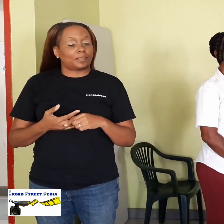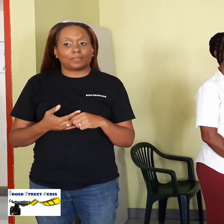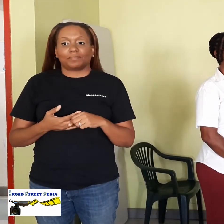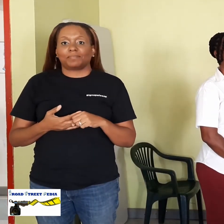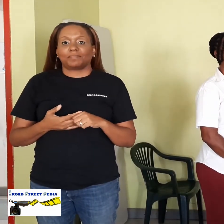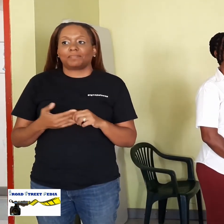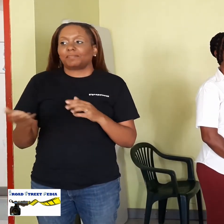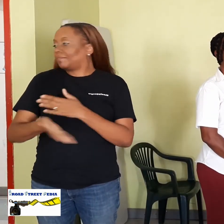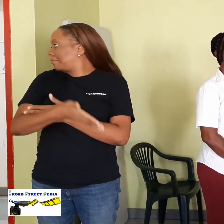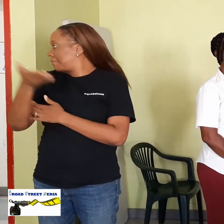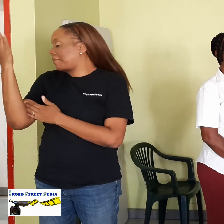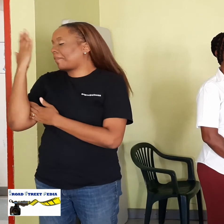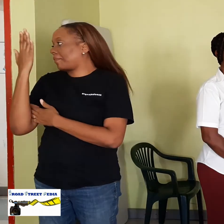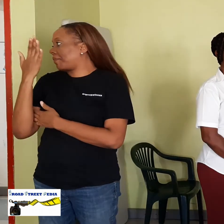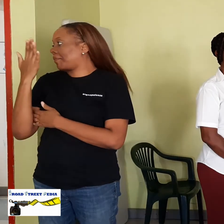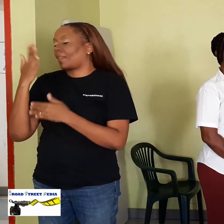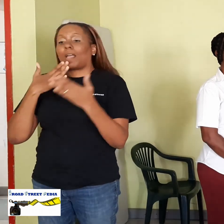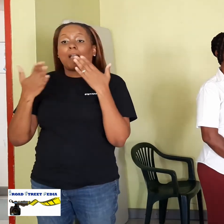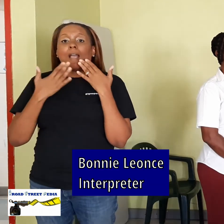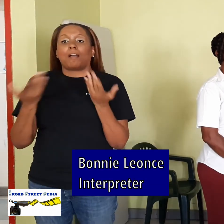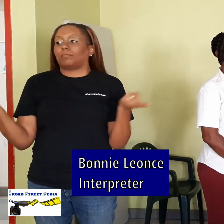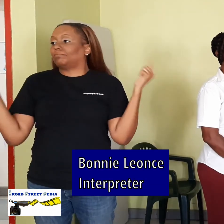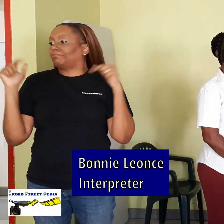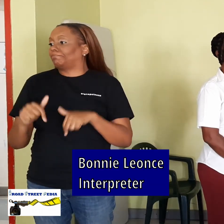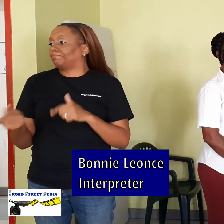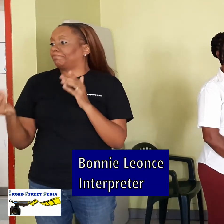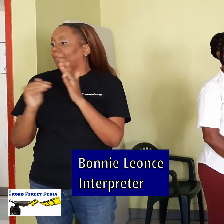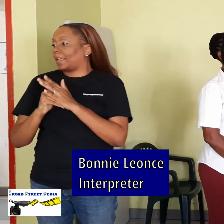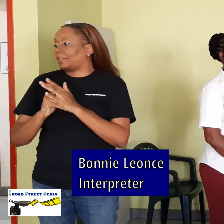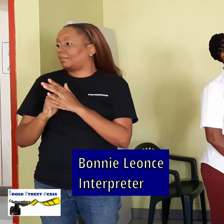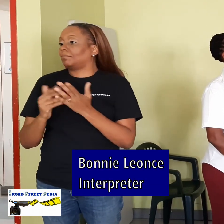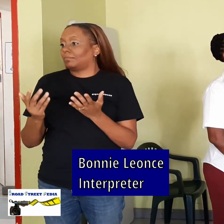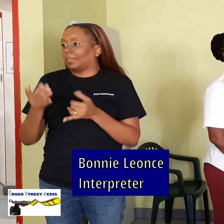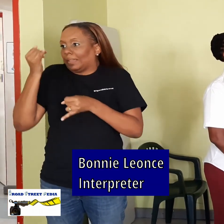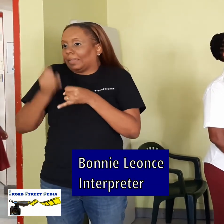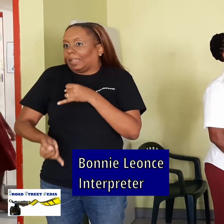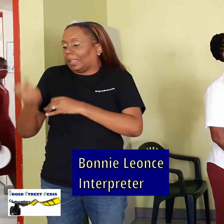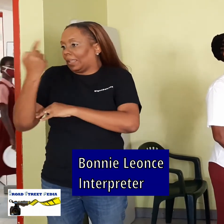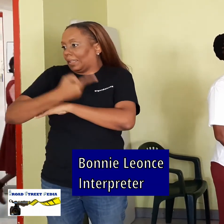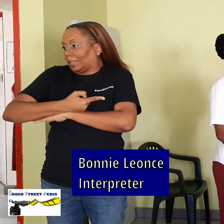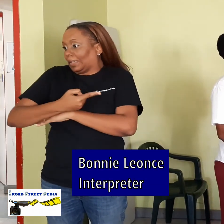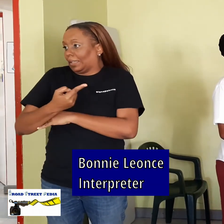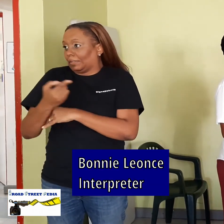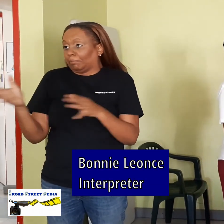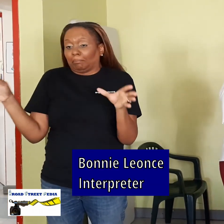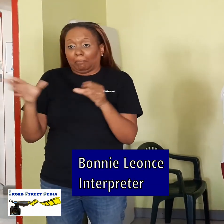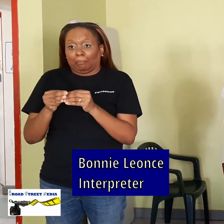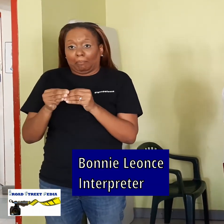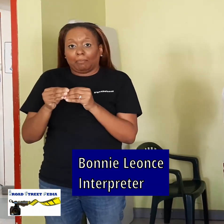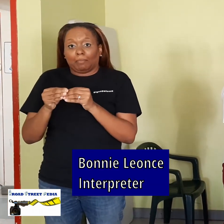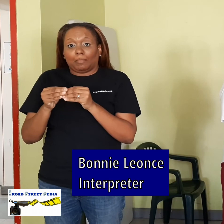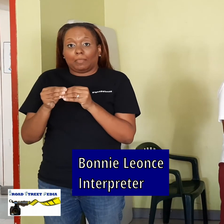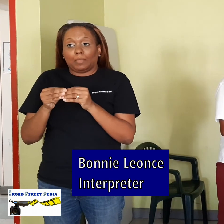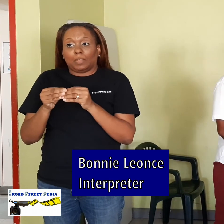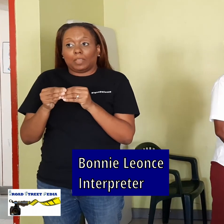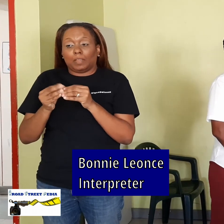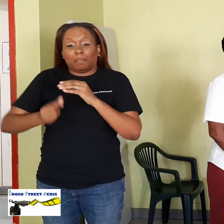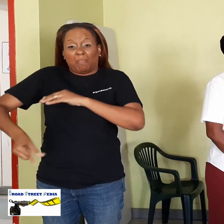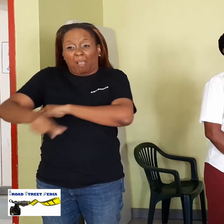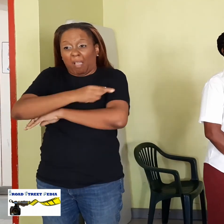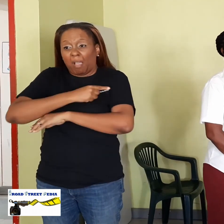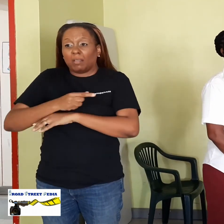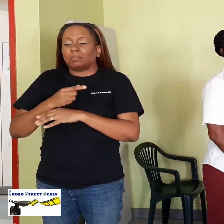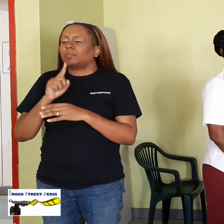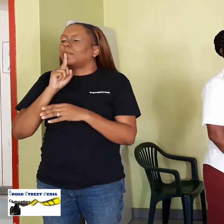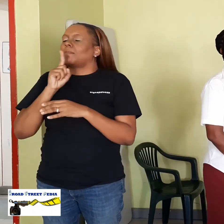morning, everyone. Thanks for coming and participating once again. Today is our last day of the Backyard Gardening Project. It's amazing